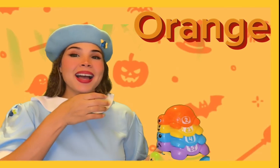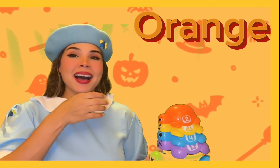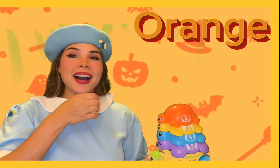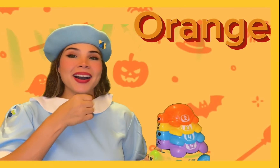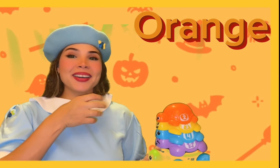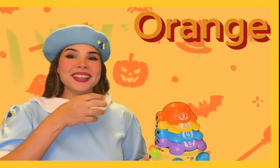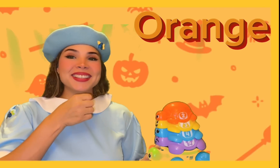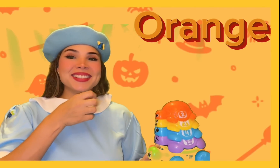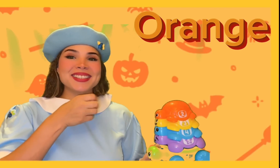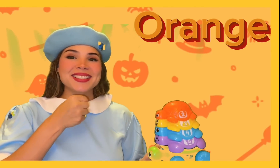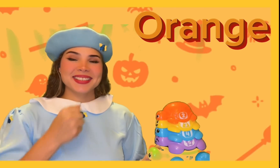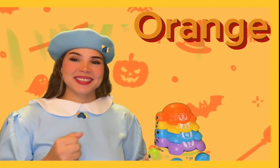Orange.